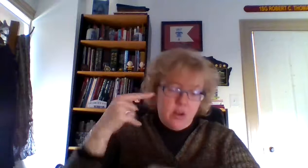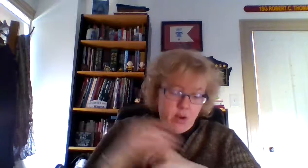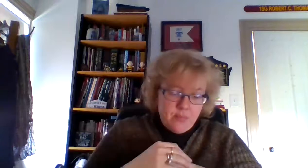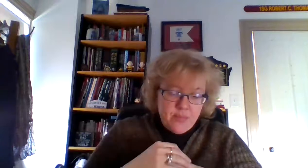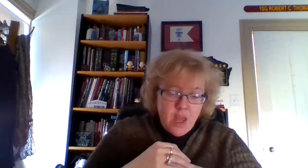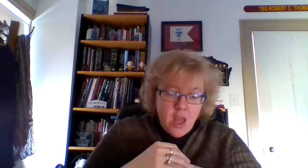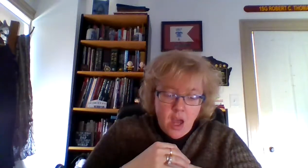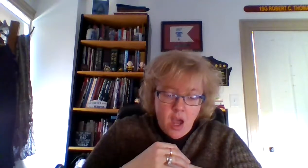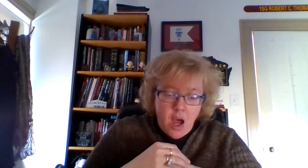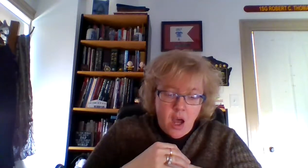here.